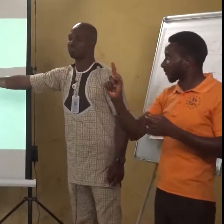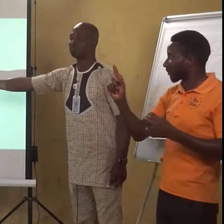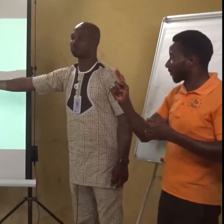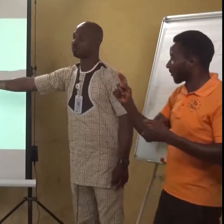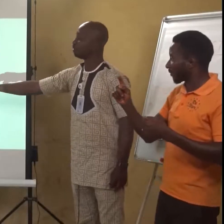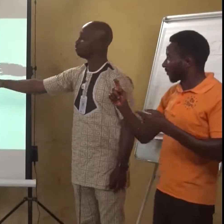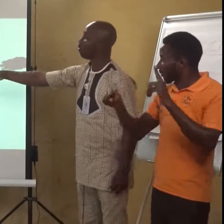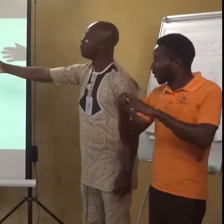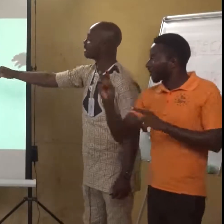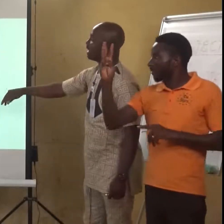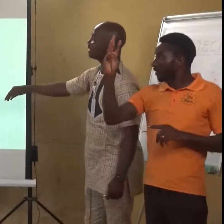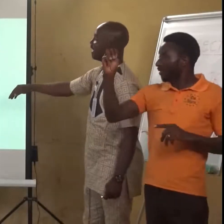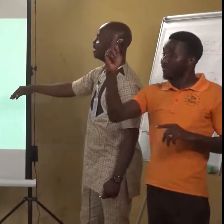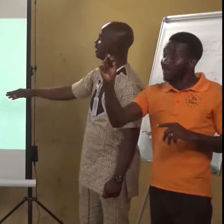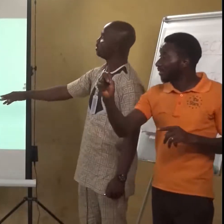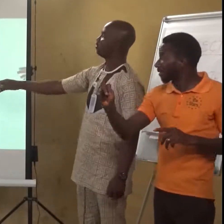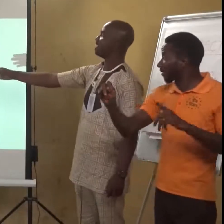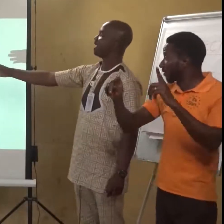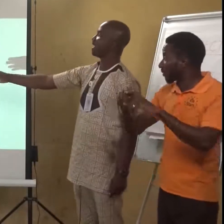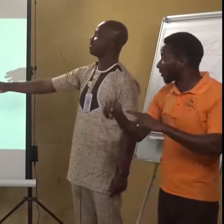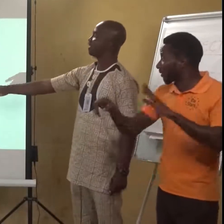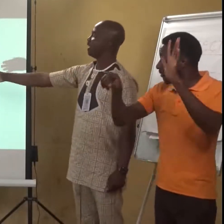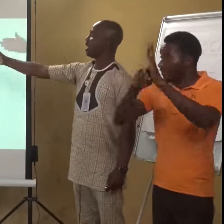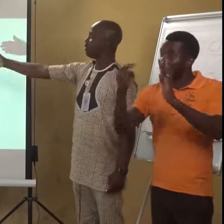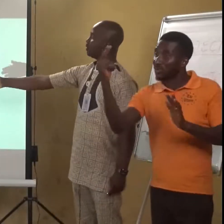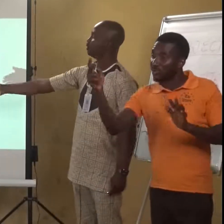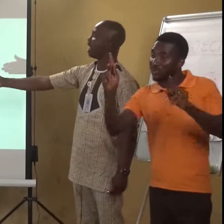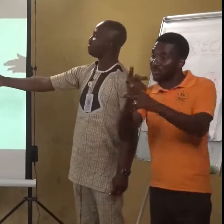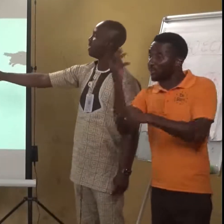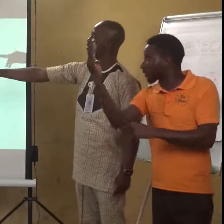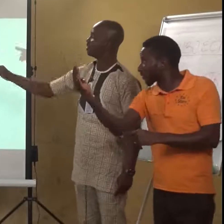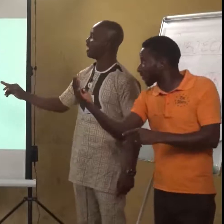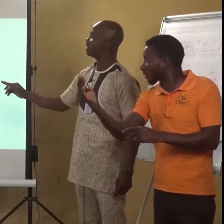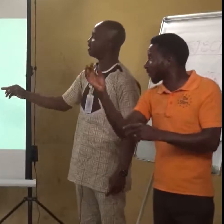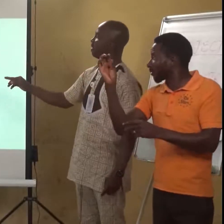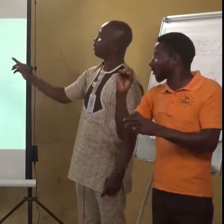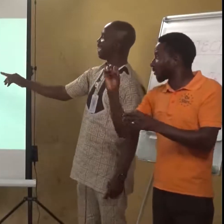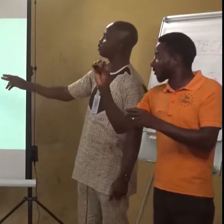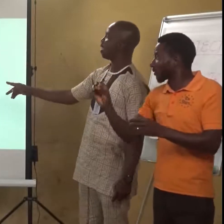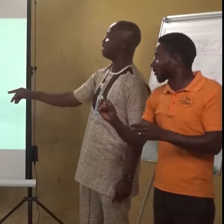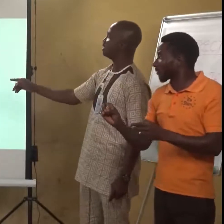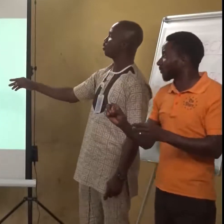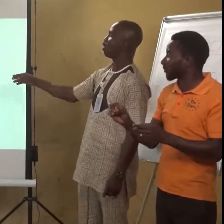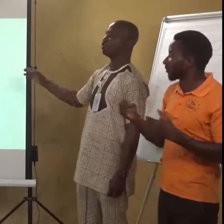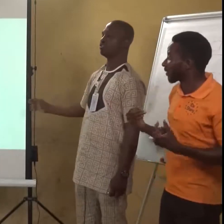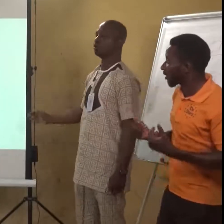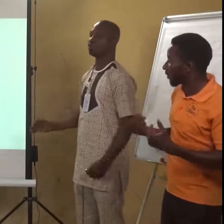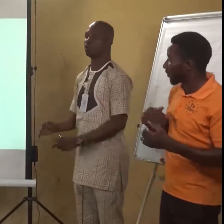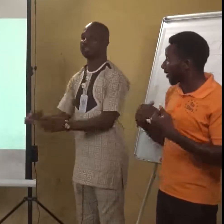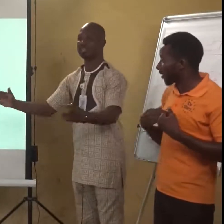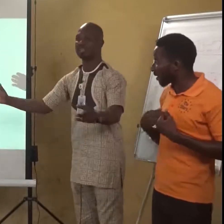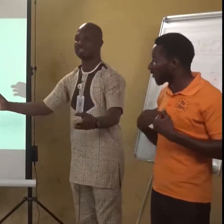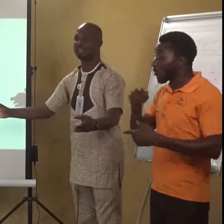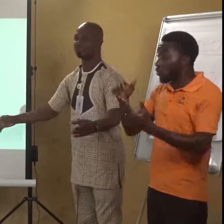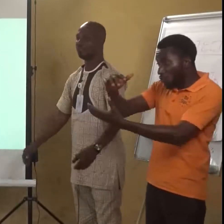-8. So mathematically, you find out that you have -8 + 1 equals to 0 when you